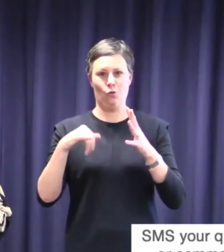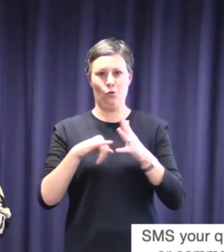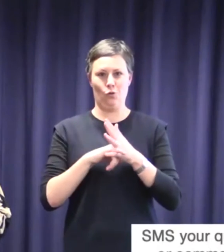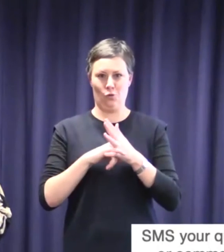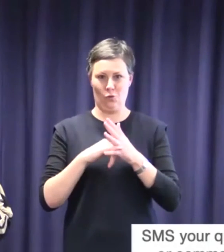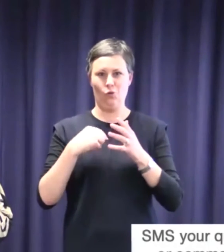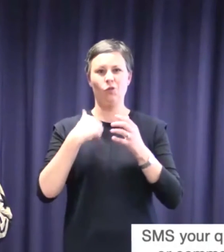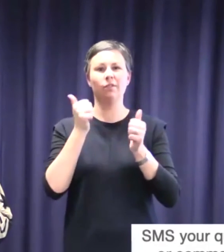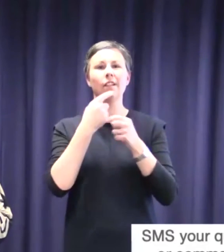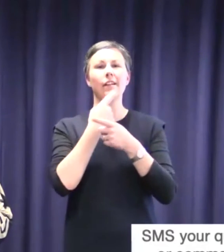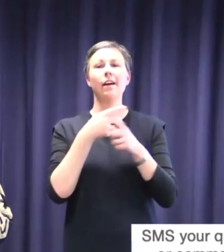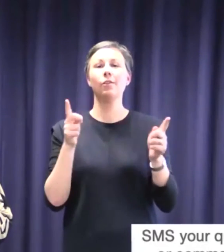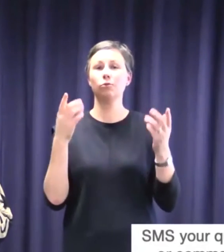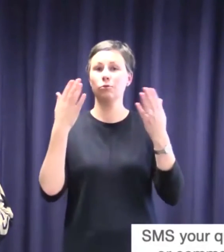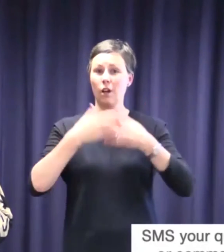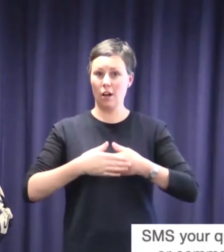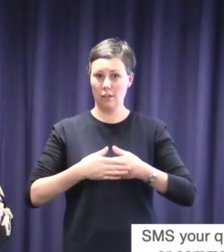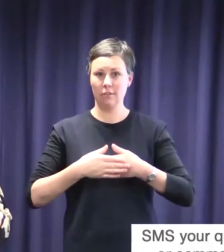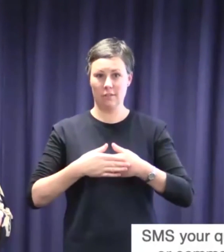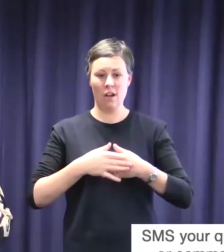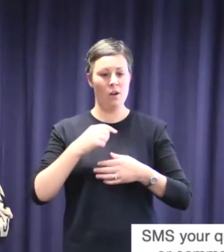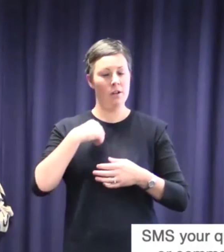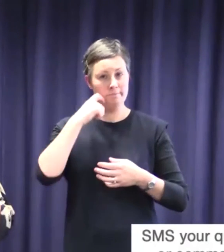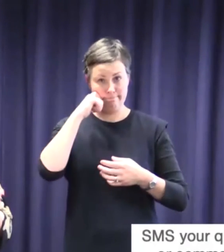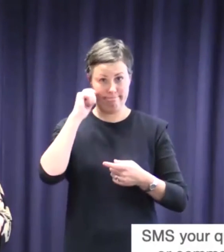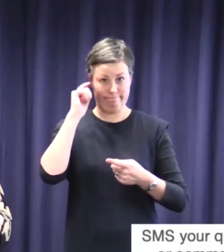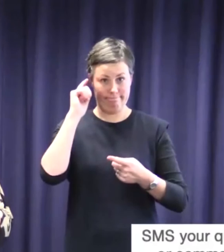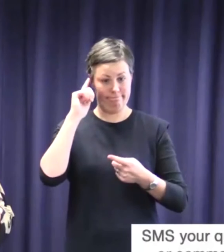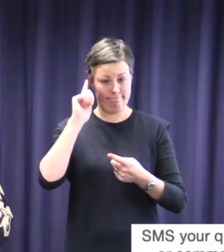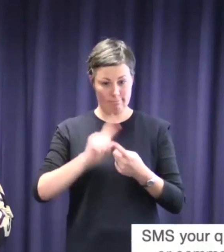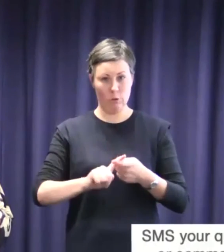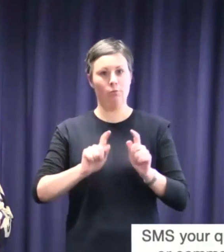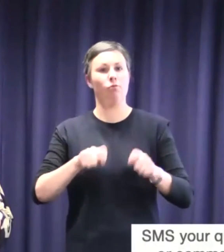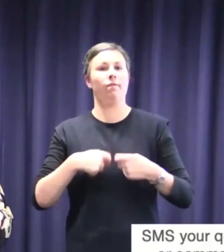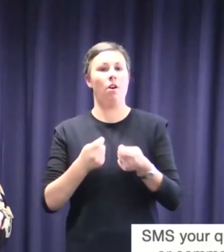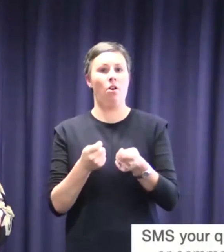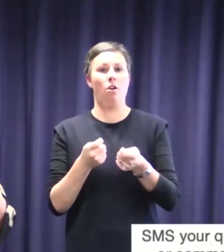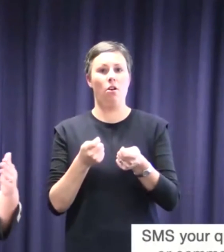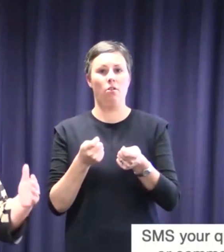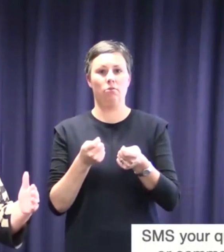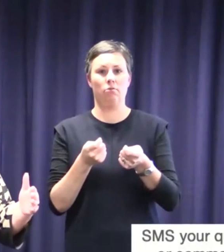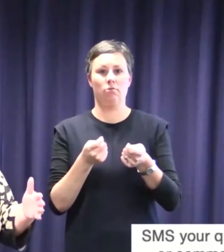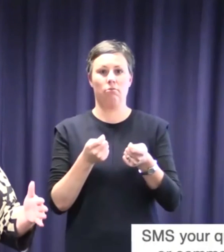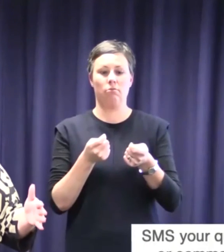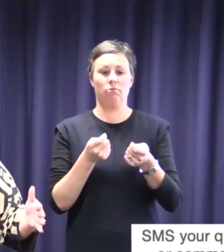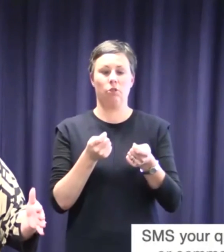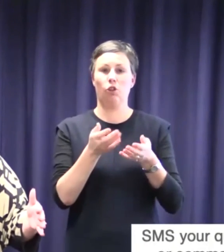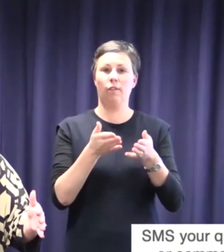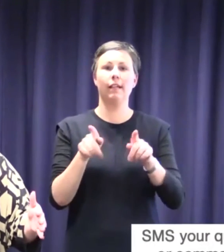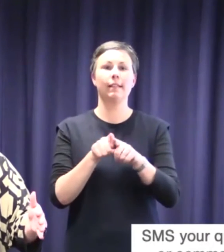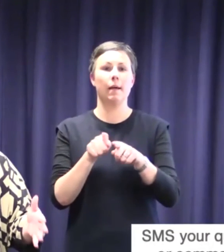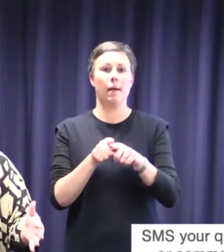bring tonight is that we will continue with services as they